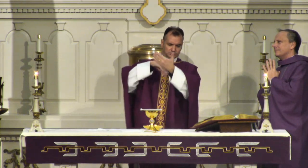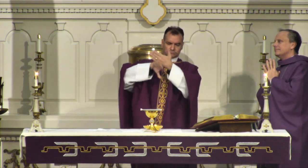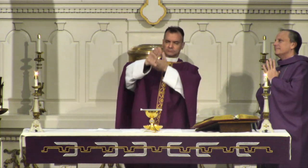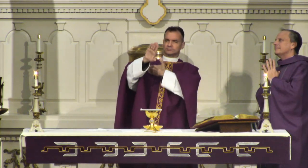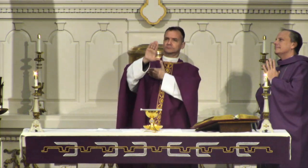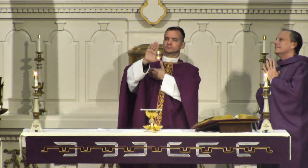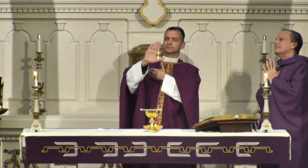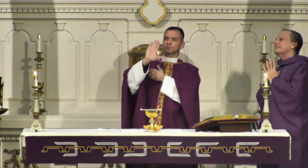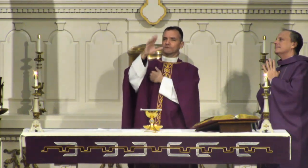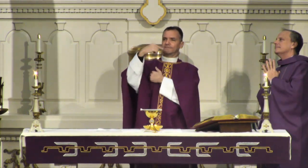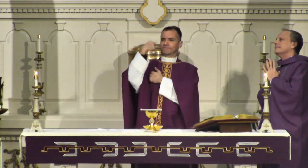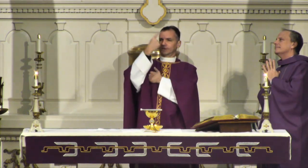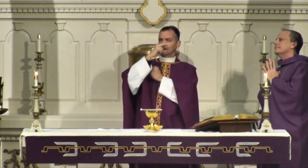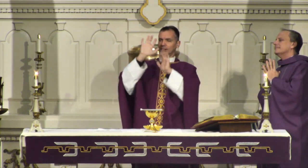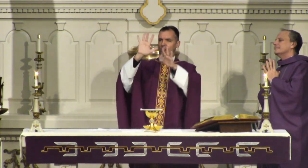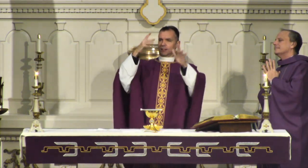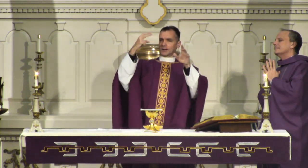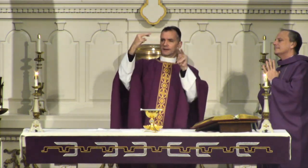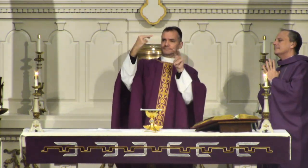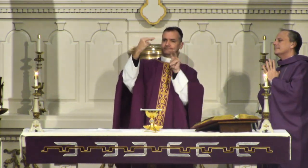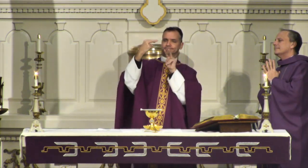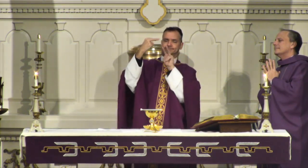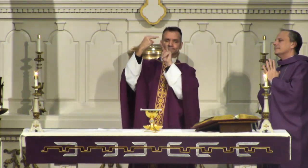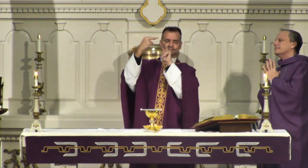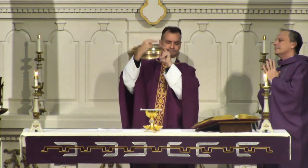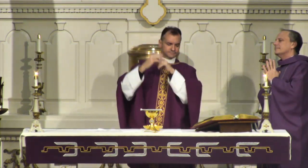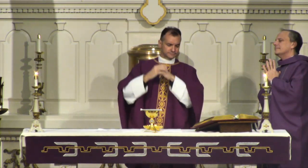them into the light of your face.